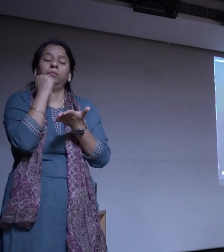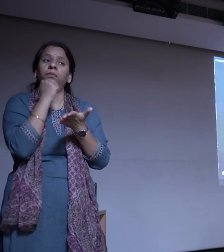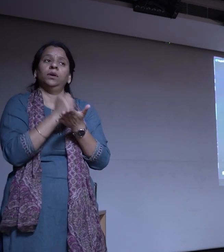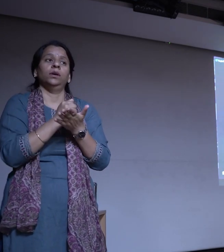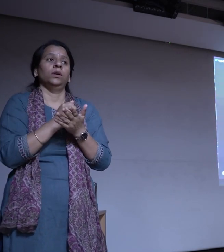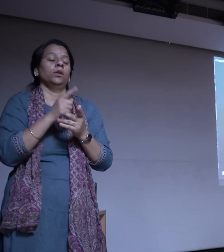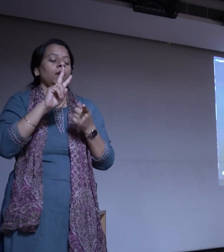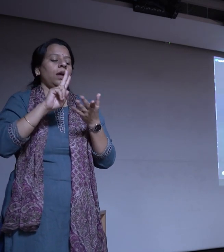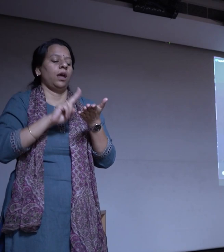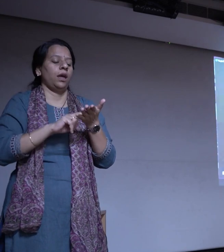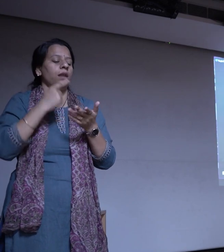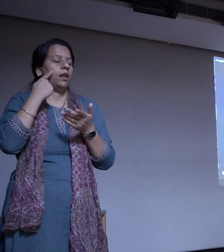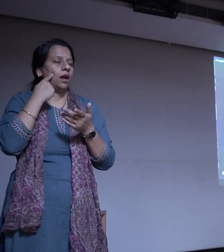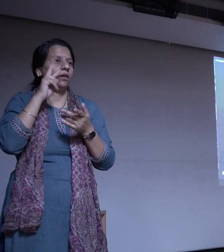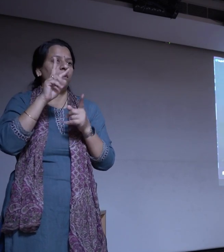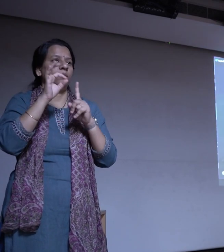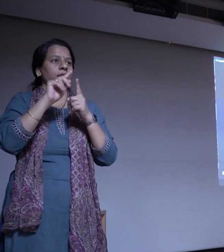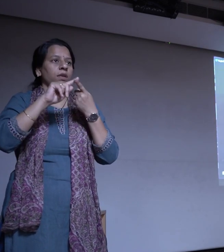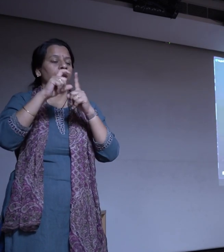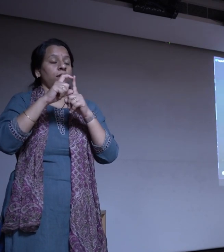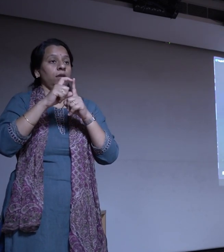give du credit to nipp team to